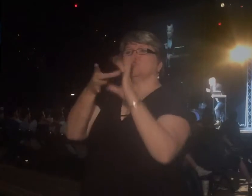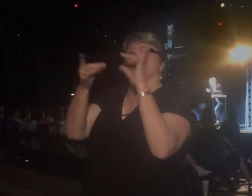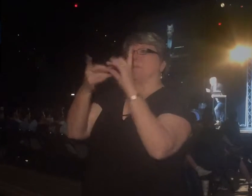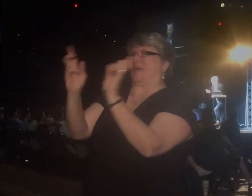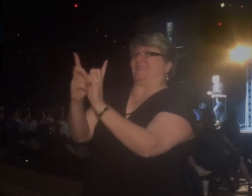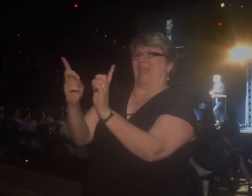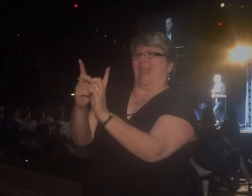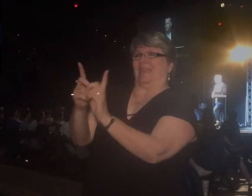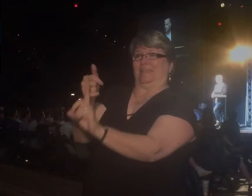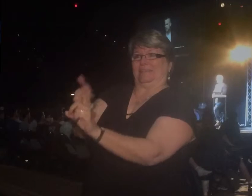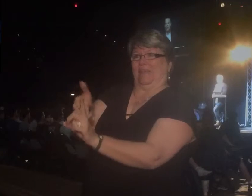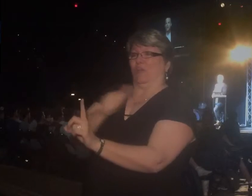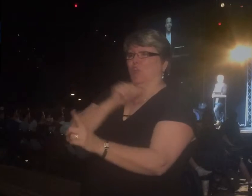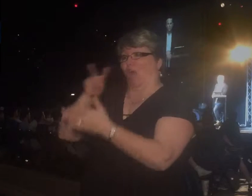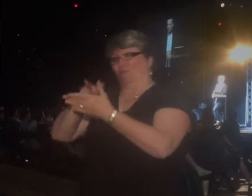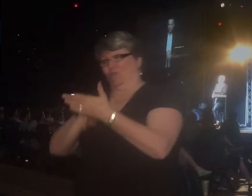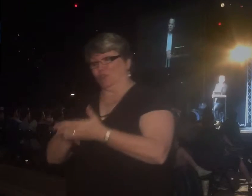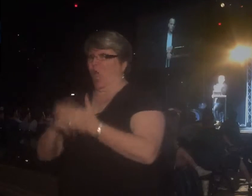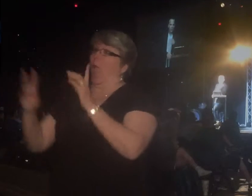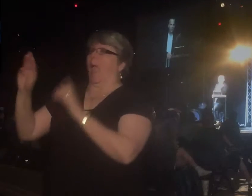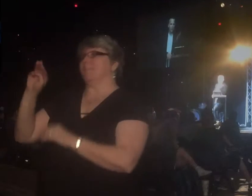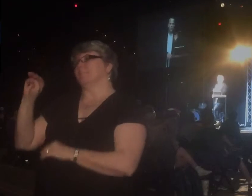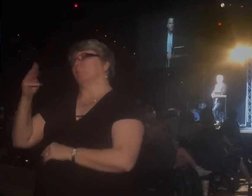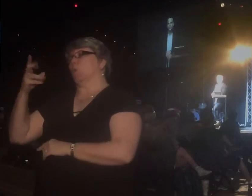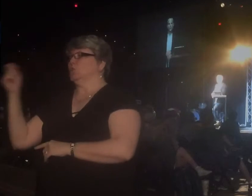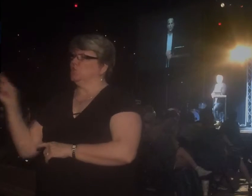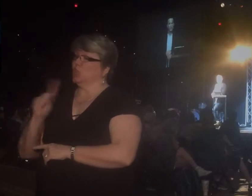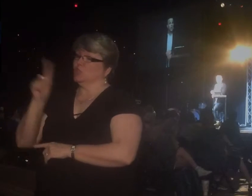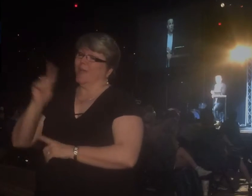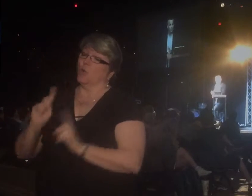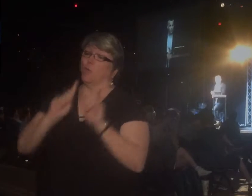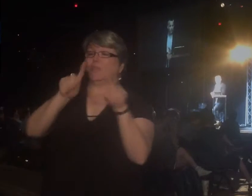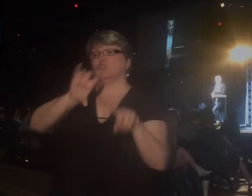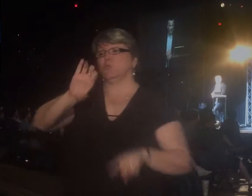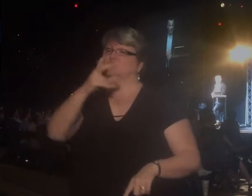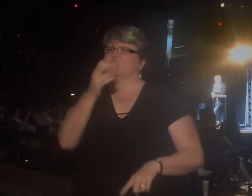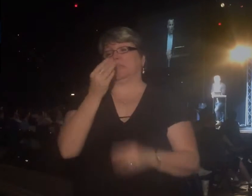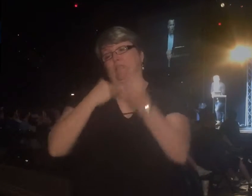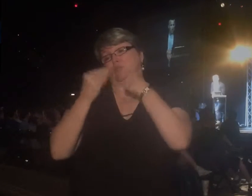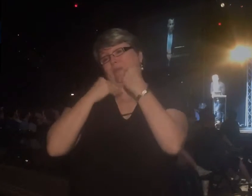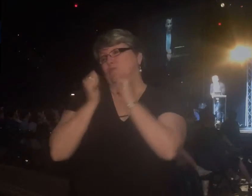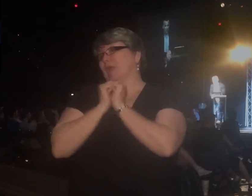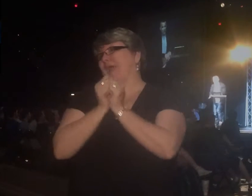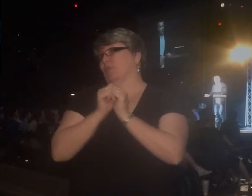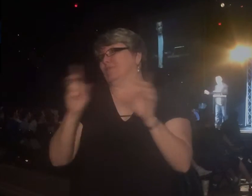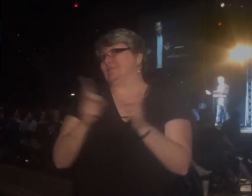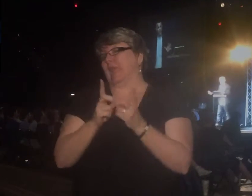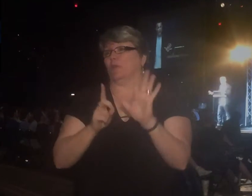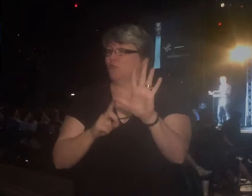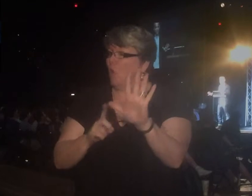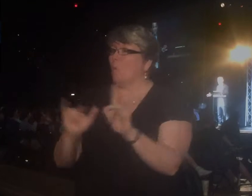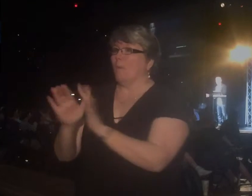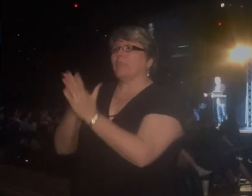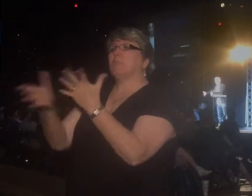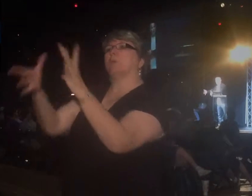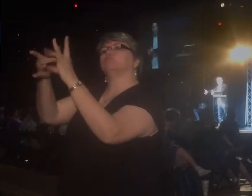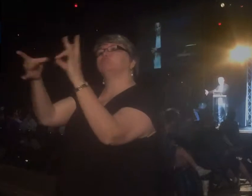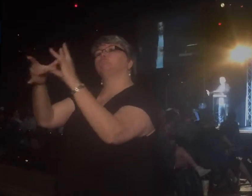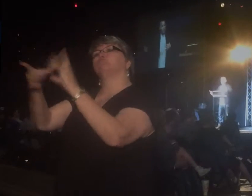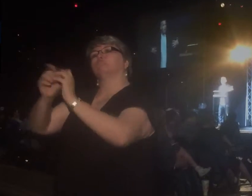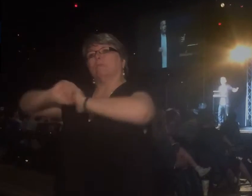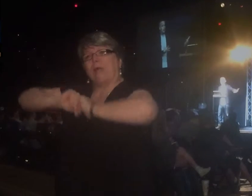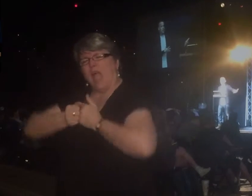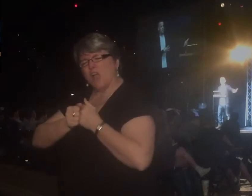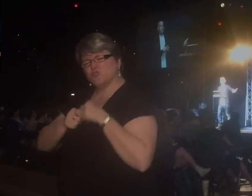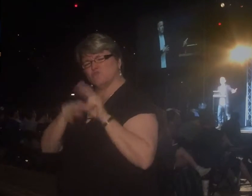about dating per se. There's not a verse about, and Moses took Zipporah unto Chili's. You're not going to find that. But the Bible says a lot about